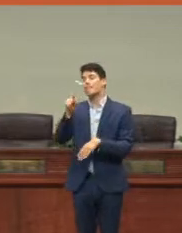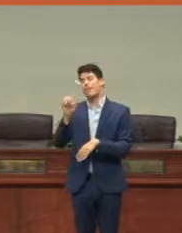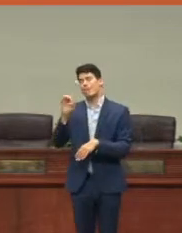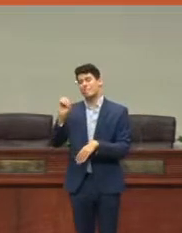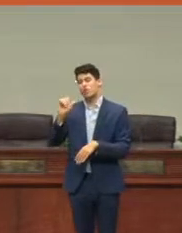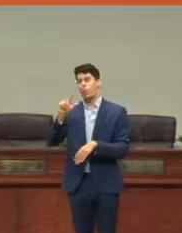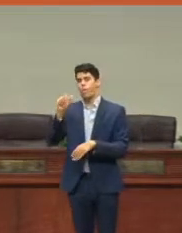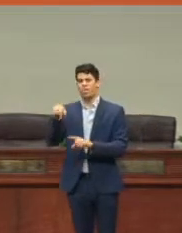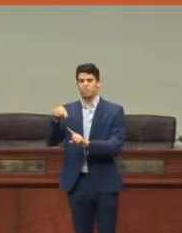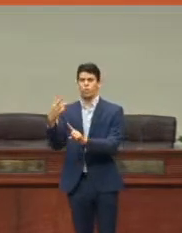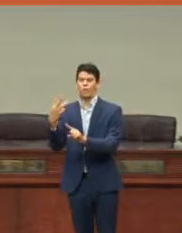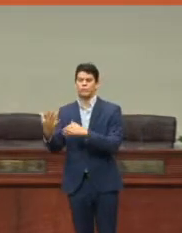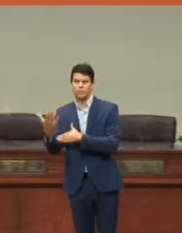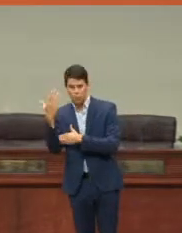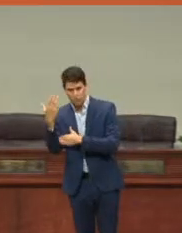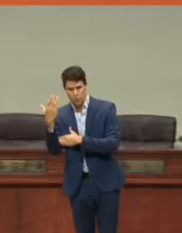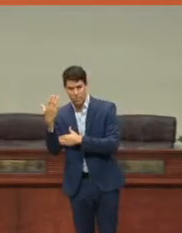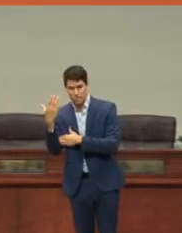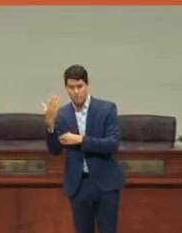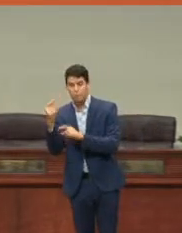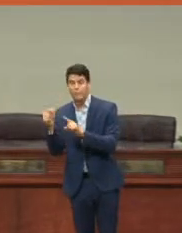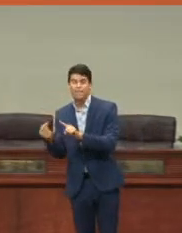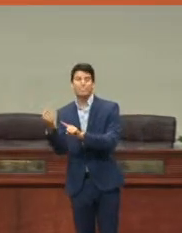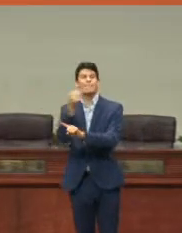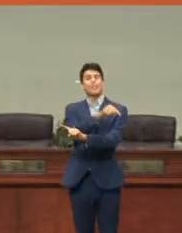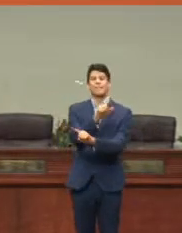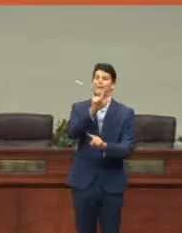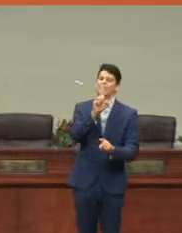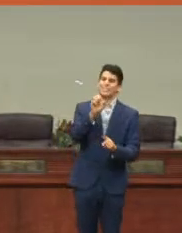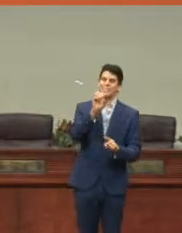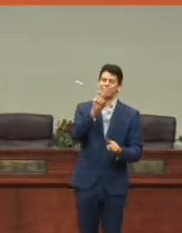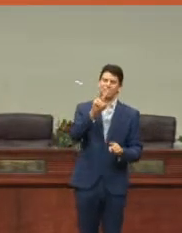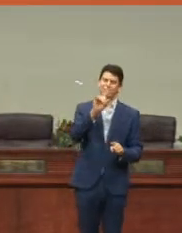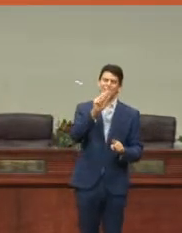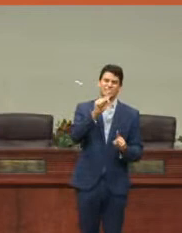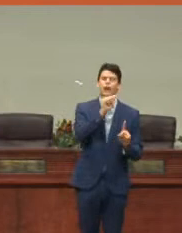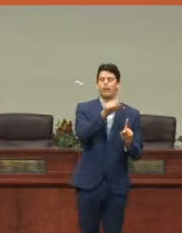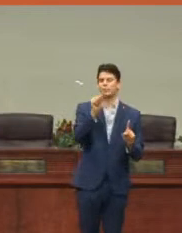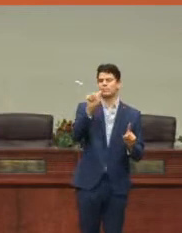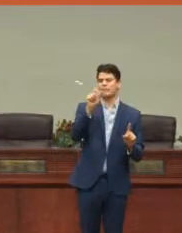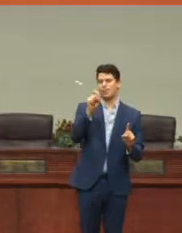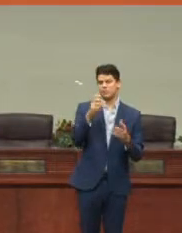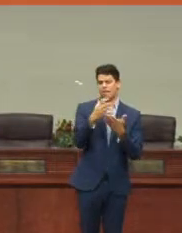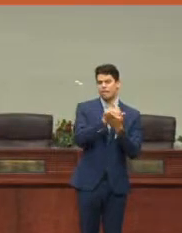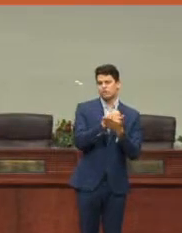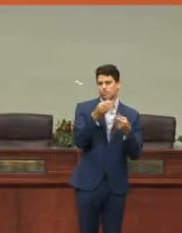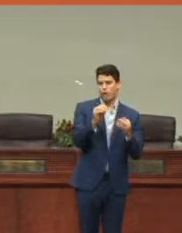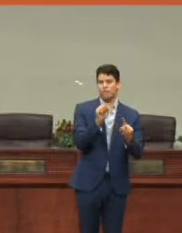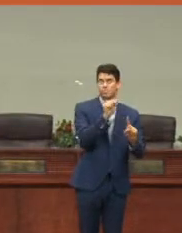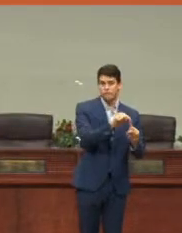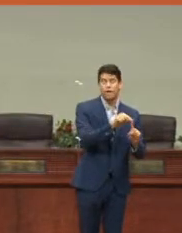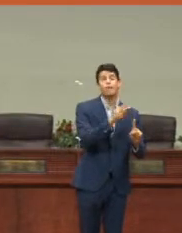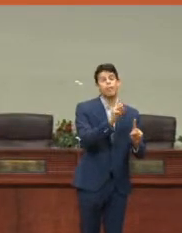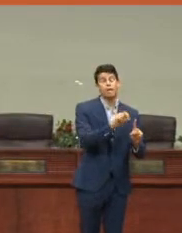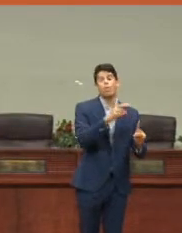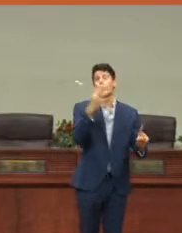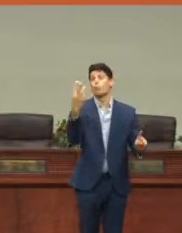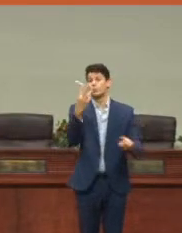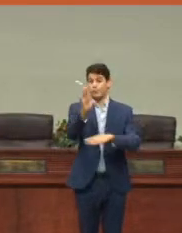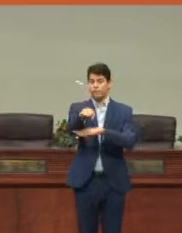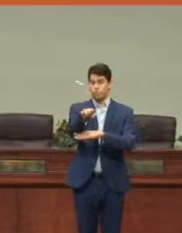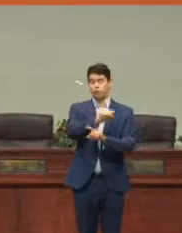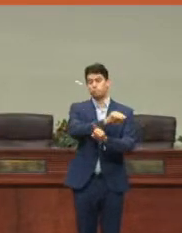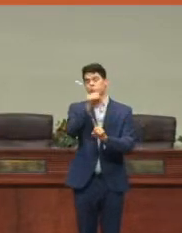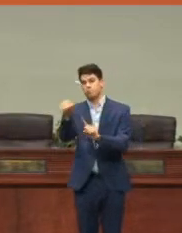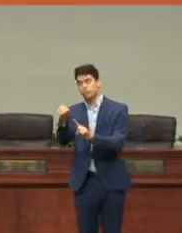morning, followed by the Tax Collector's Lee Vista office on Wooden Pine Drive on Wednesday afternoon.